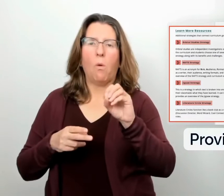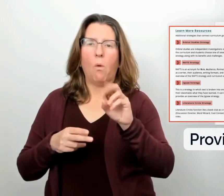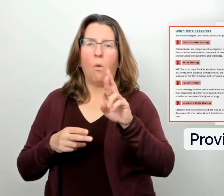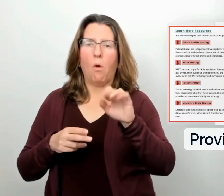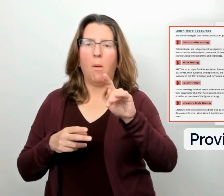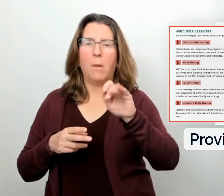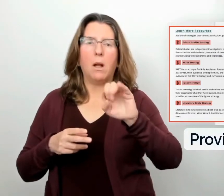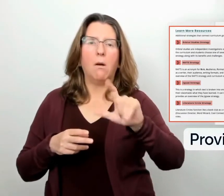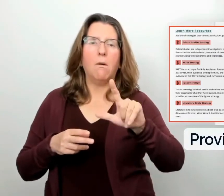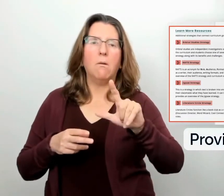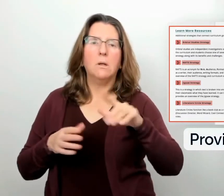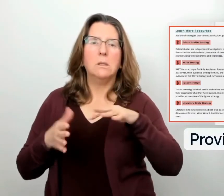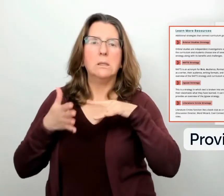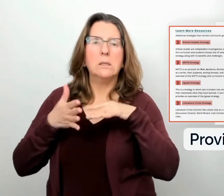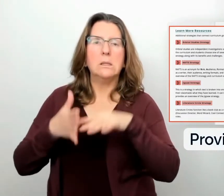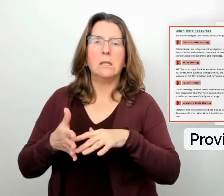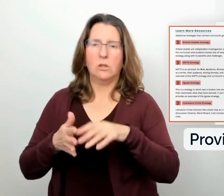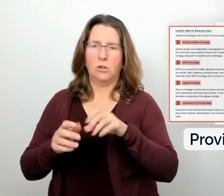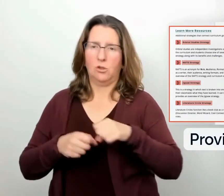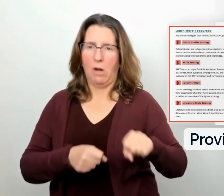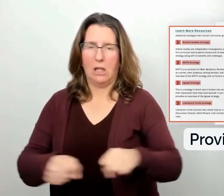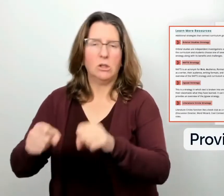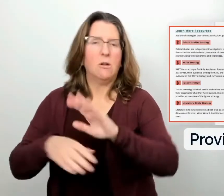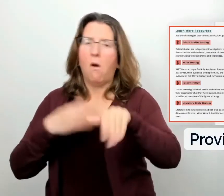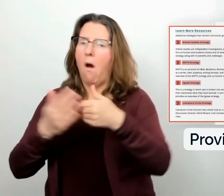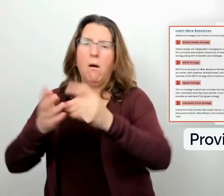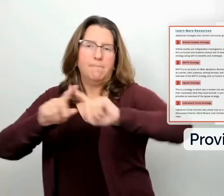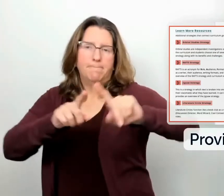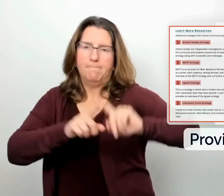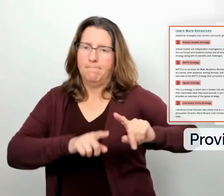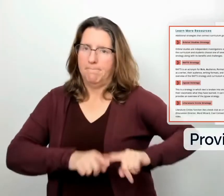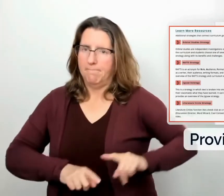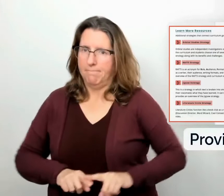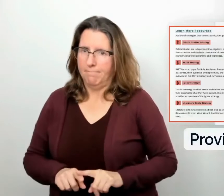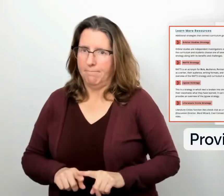the orbital studies strategy. Strategy resources are plentiful.